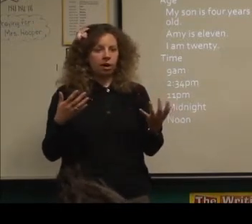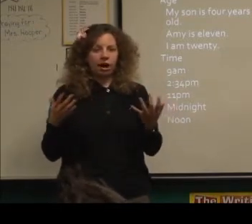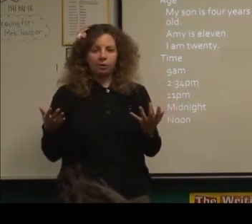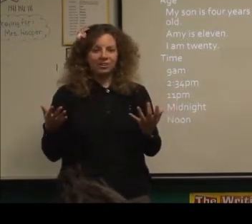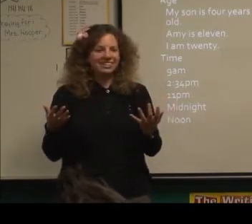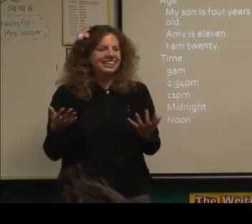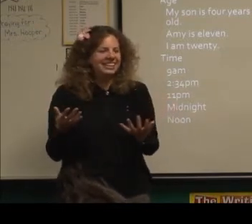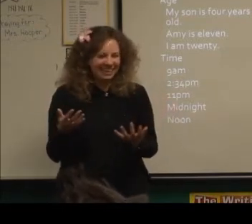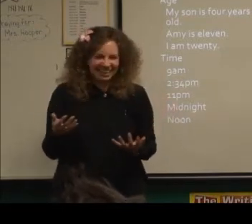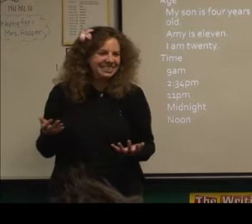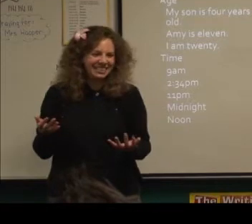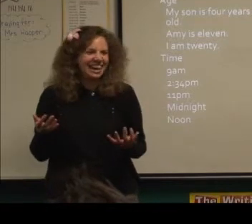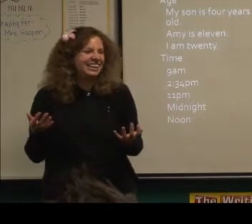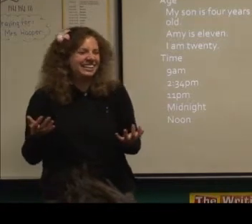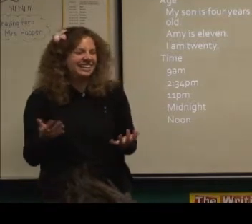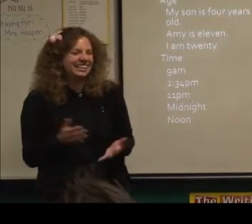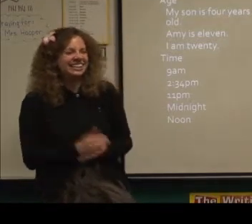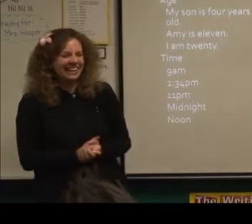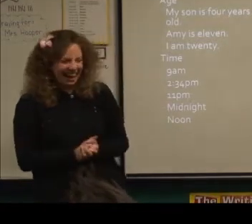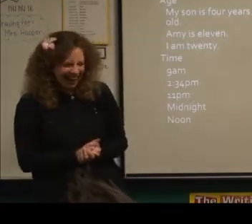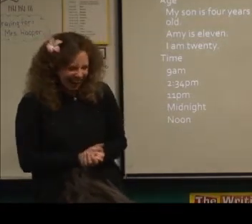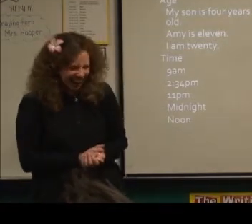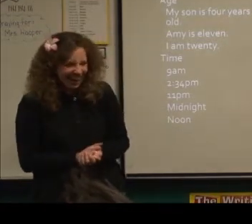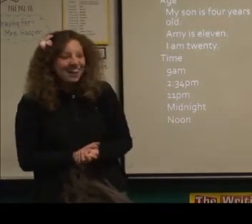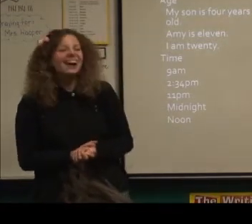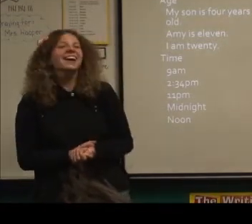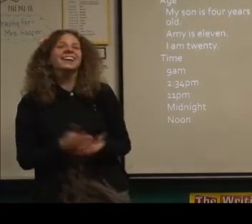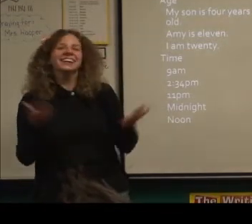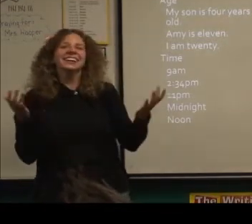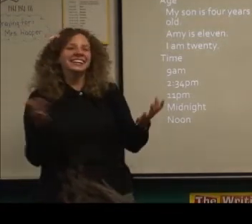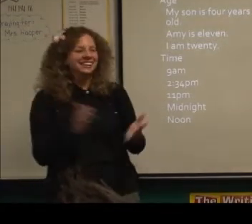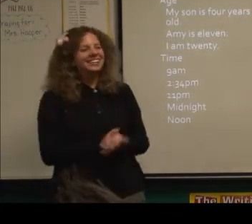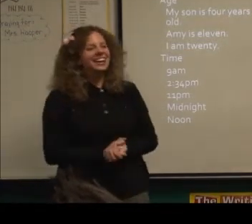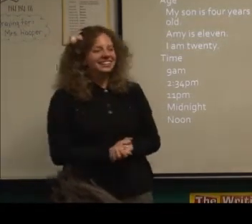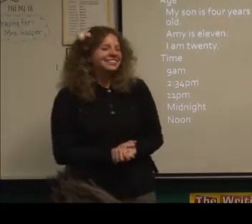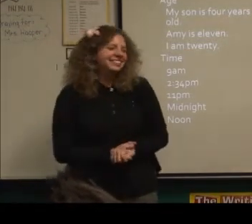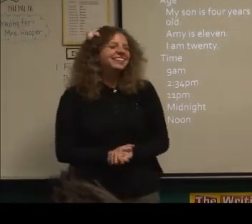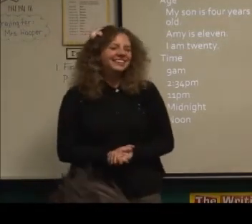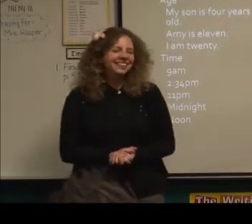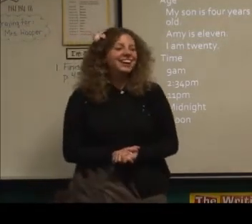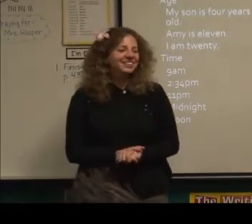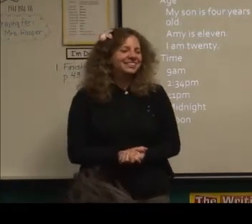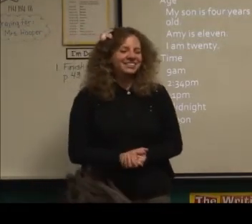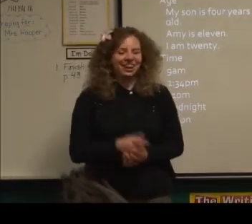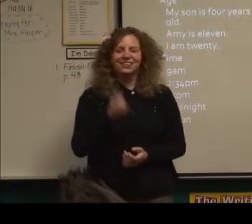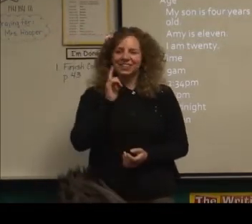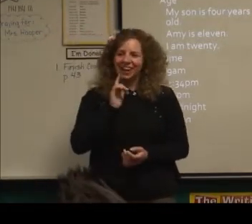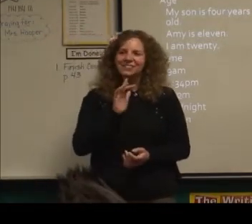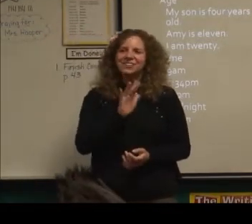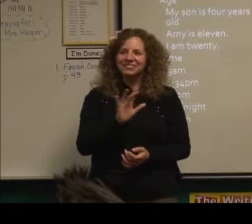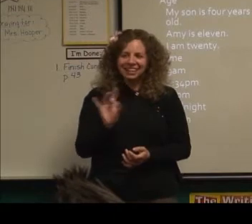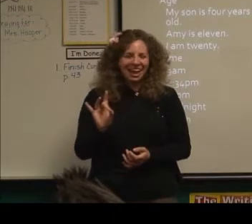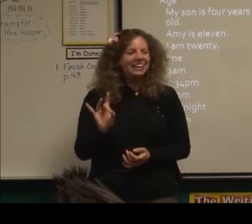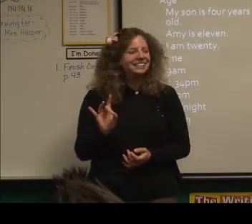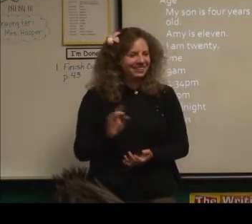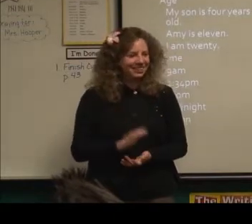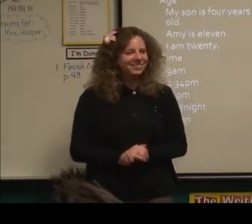how old? 18, yeah. No, that's at 50. Oh. Not 18, I wish. Close, you know. Okay, 58 still